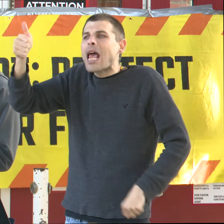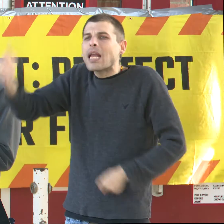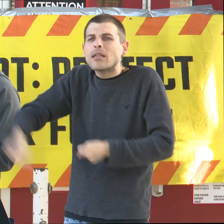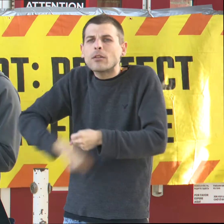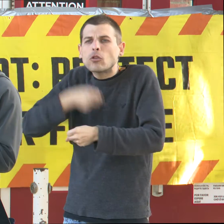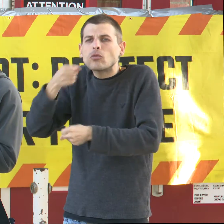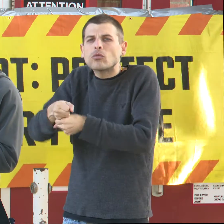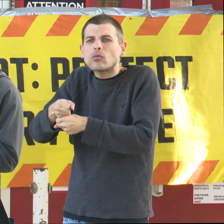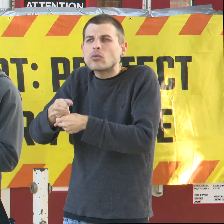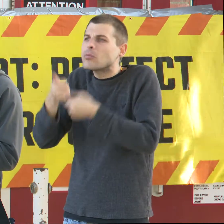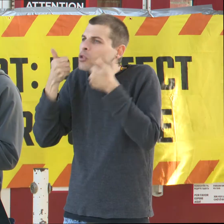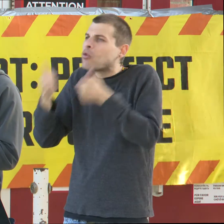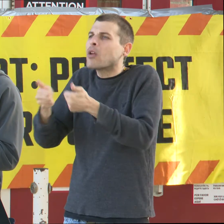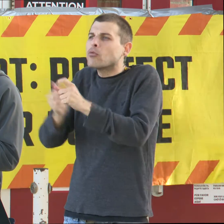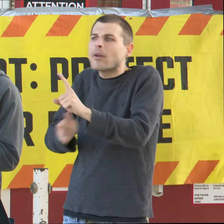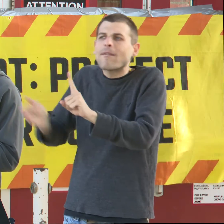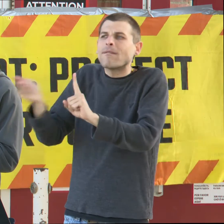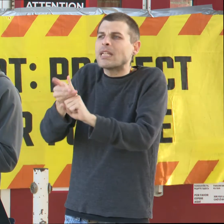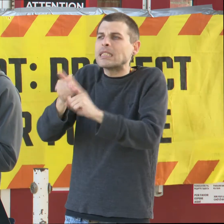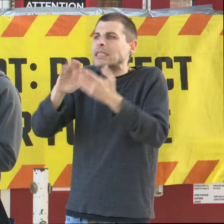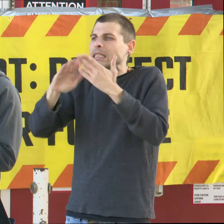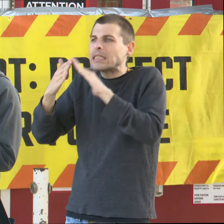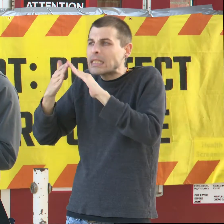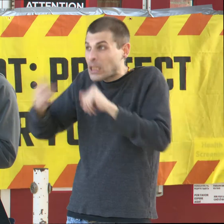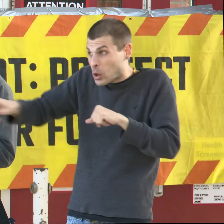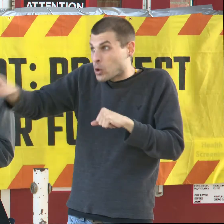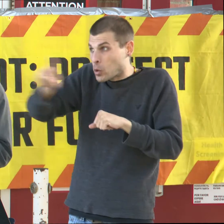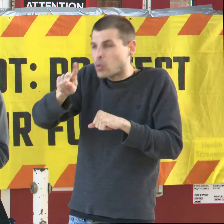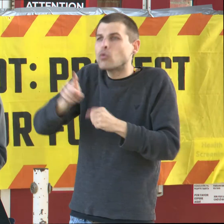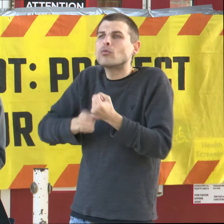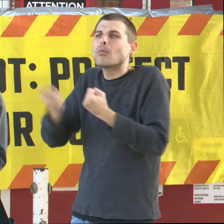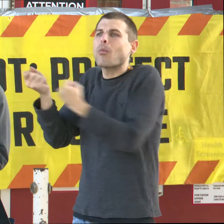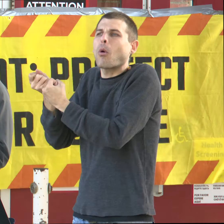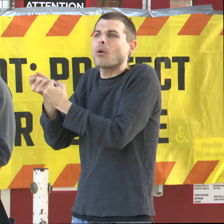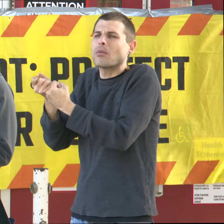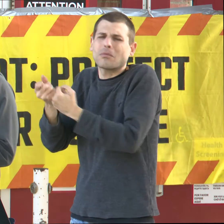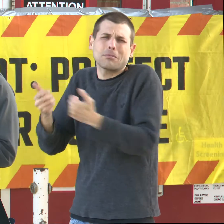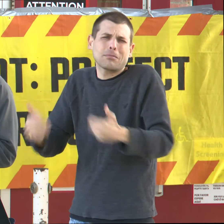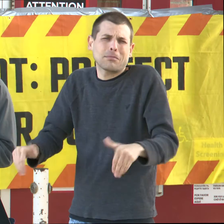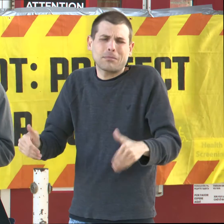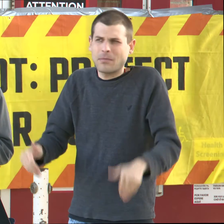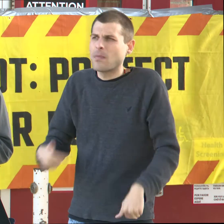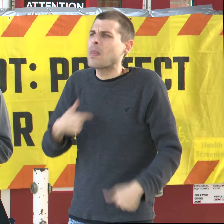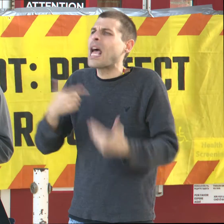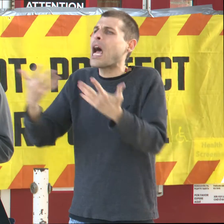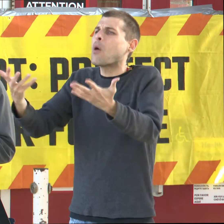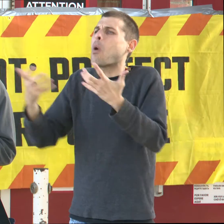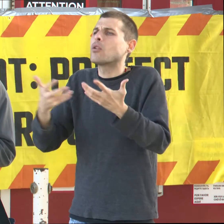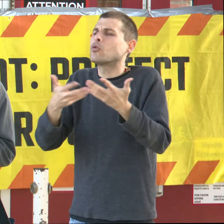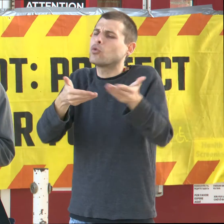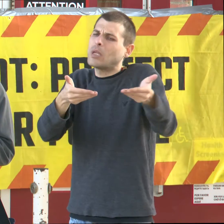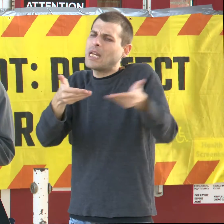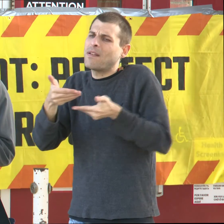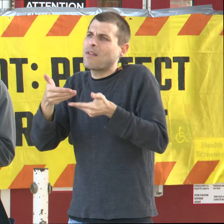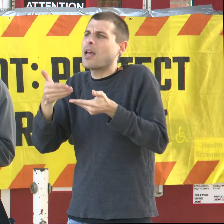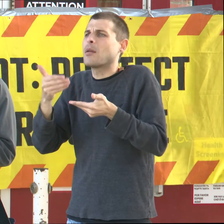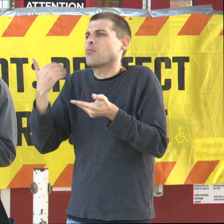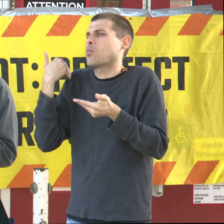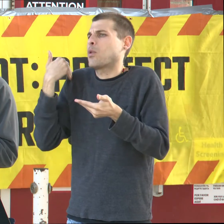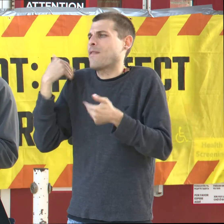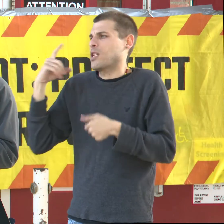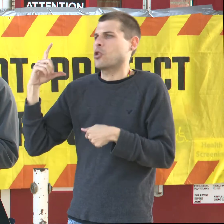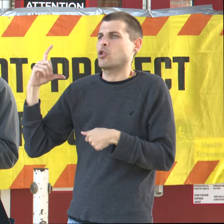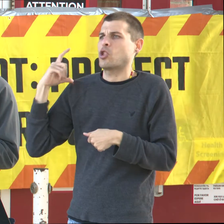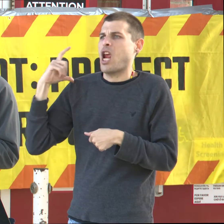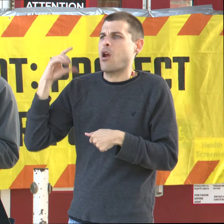would be palatable for the general public. And I wanted to invite the former land use chair